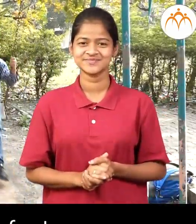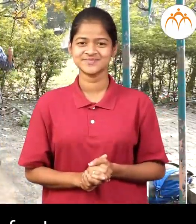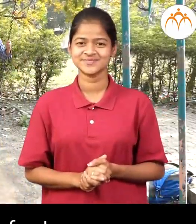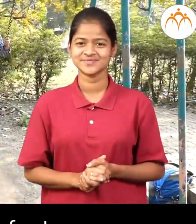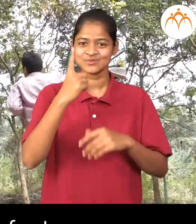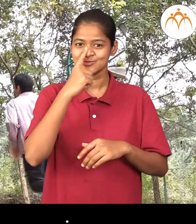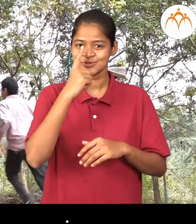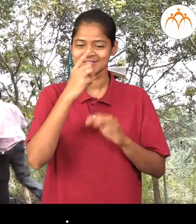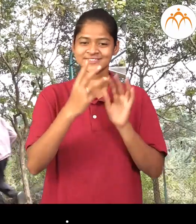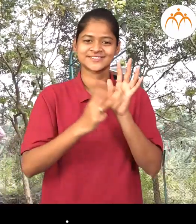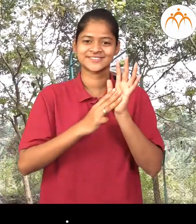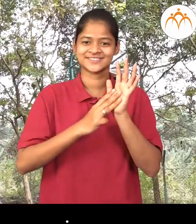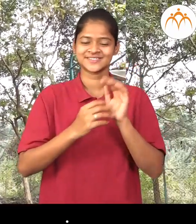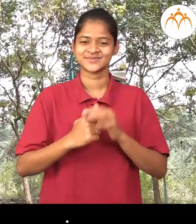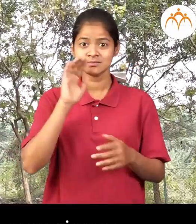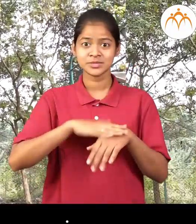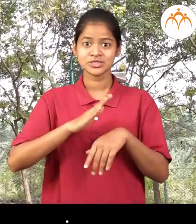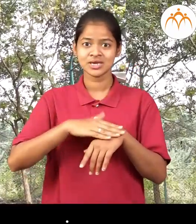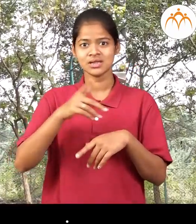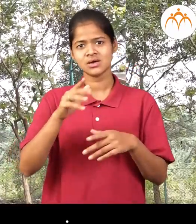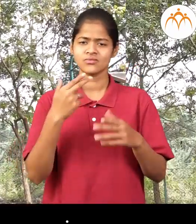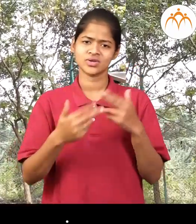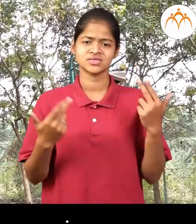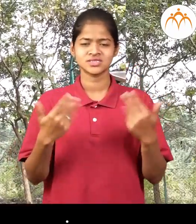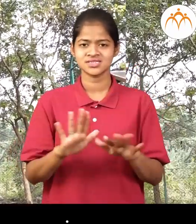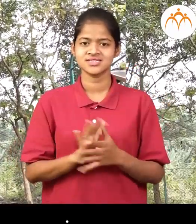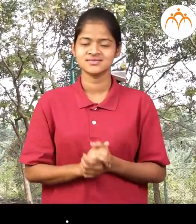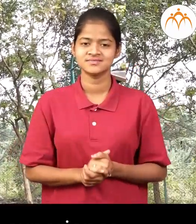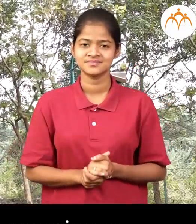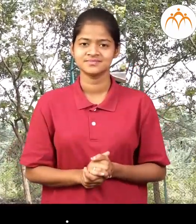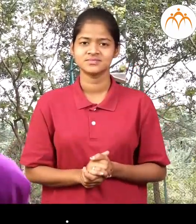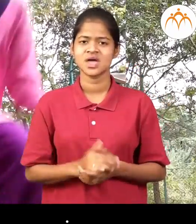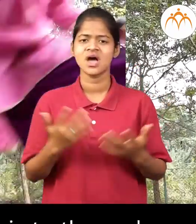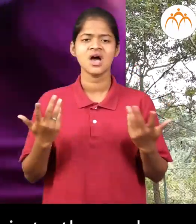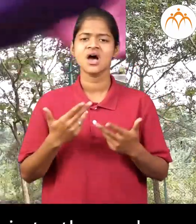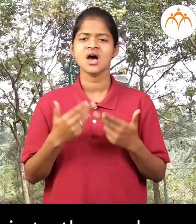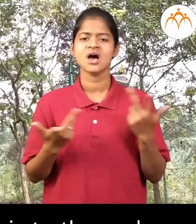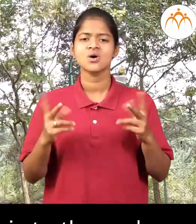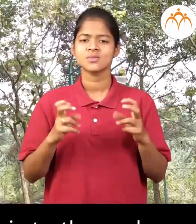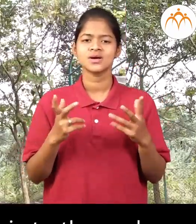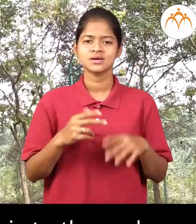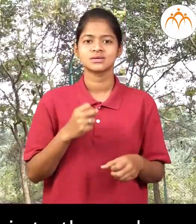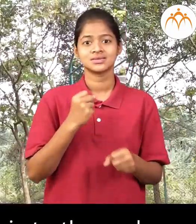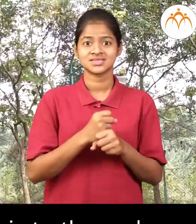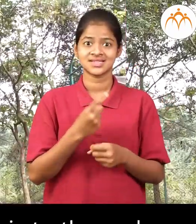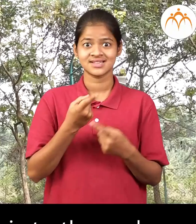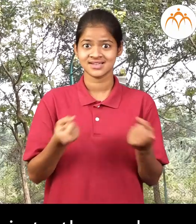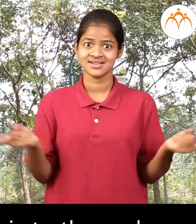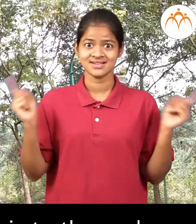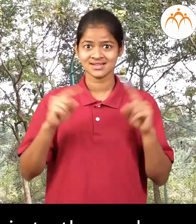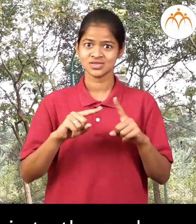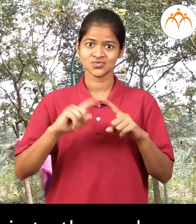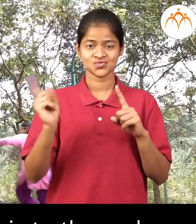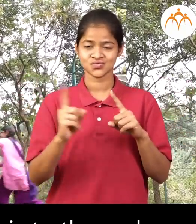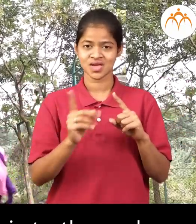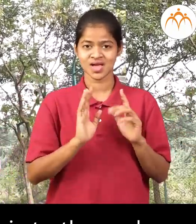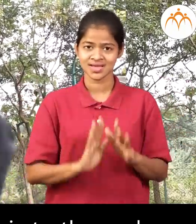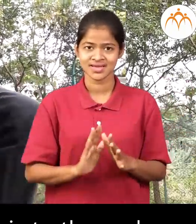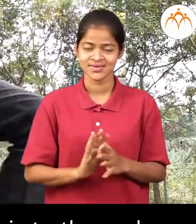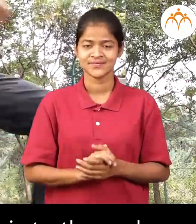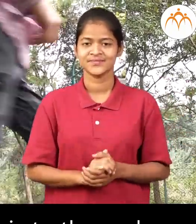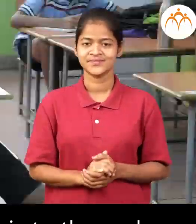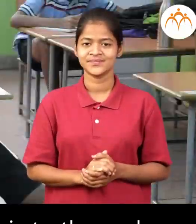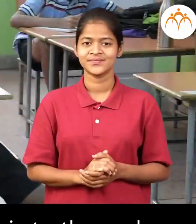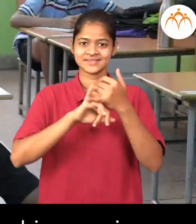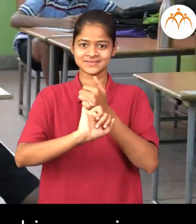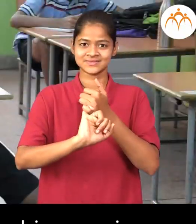Minoo shared her experience about going on a picnic to the